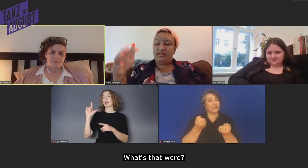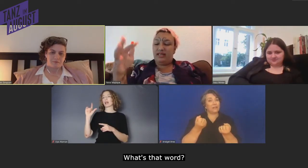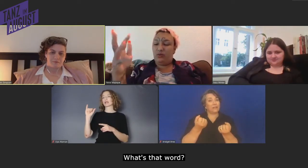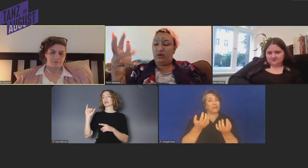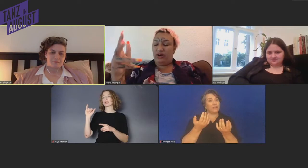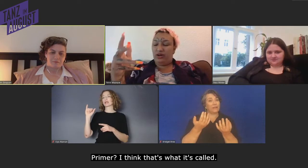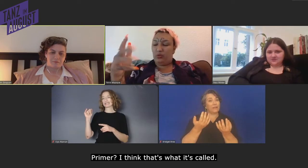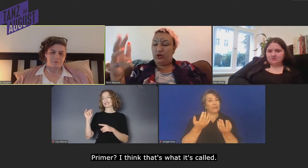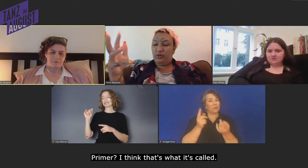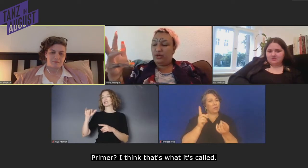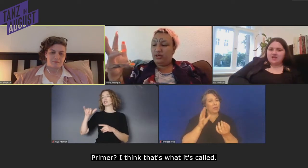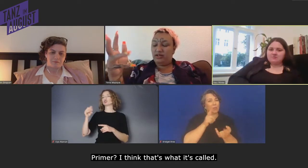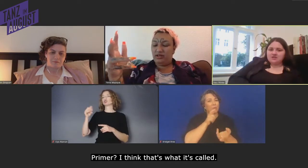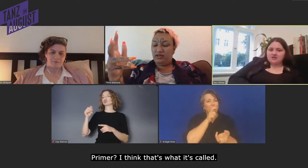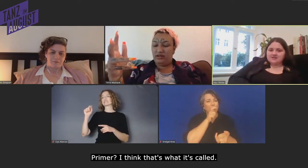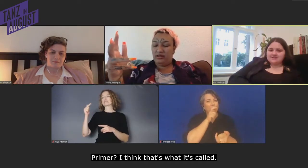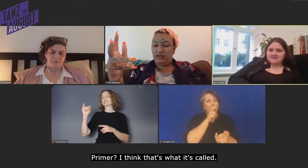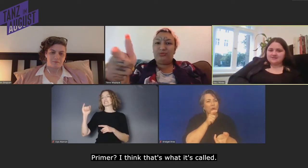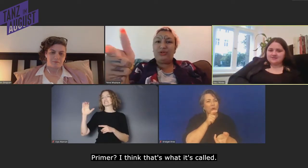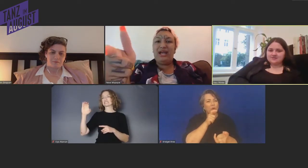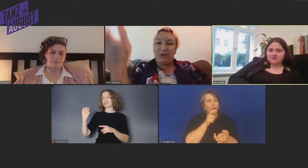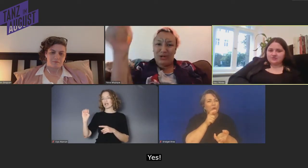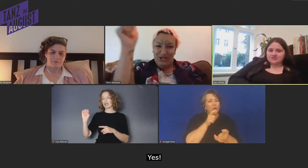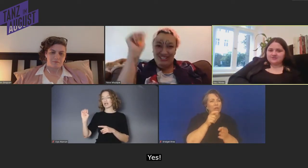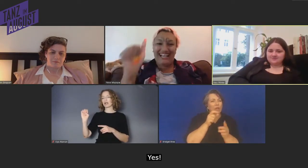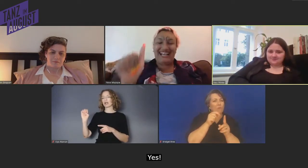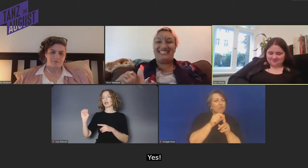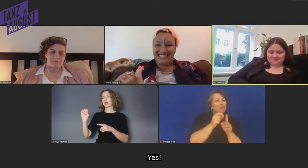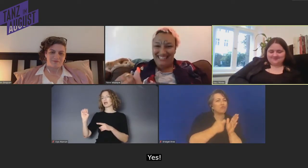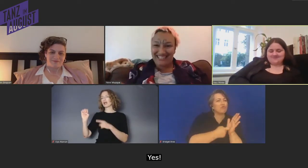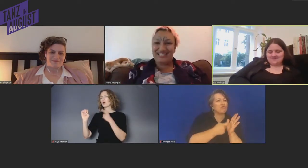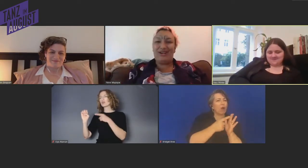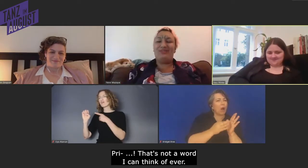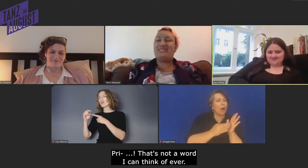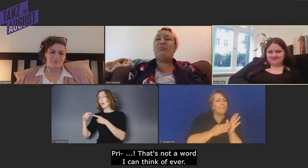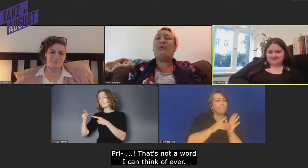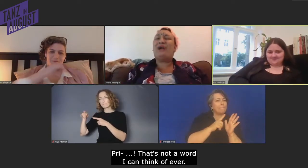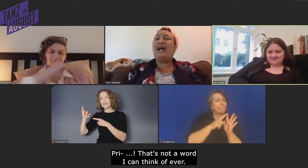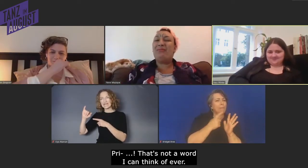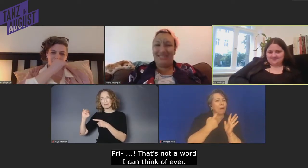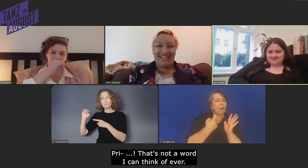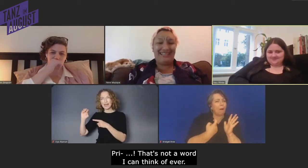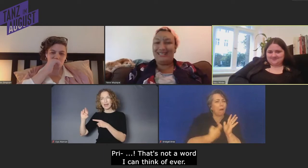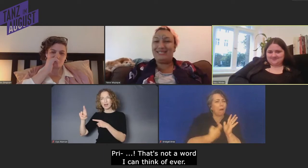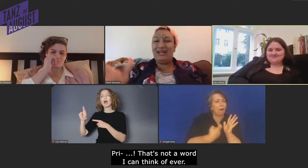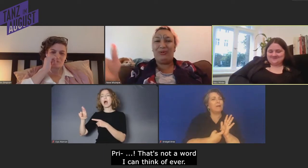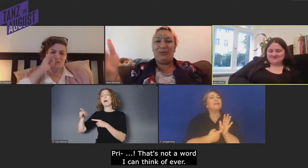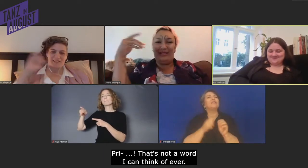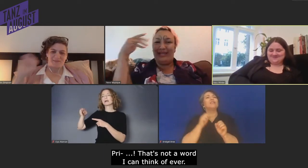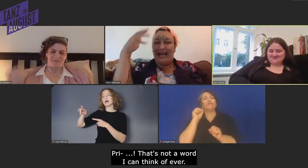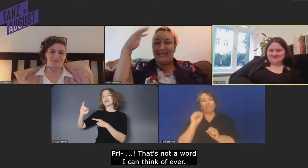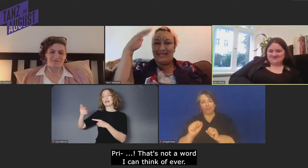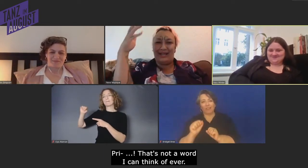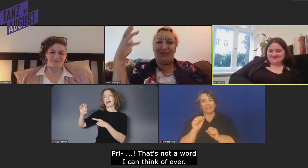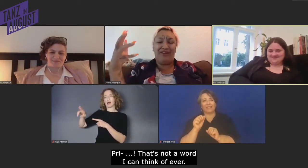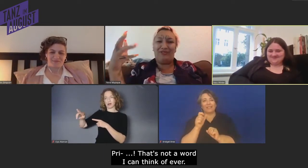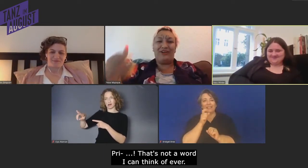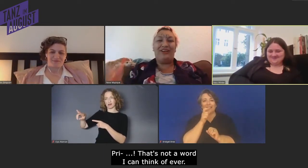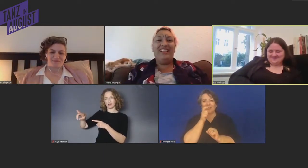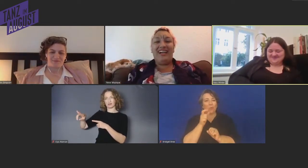What's that word? Work primer, I think it is called. Yes. I was like, prime. Yeah, that's not a word that I think